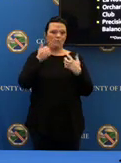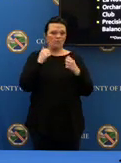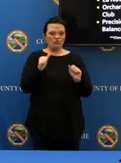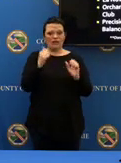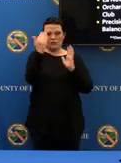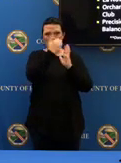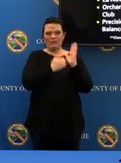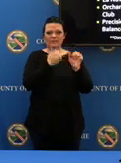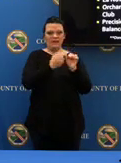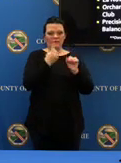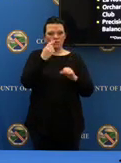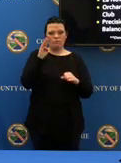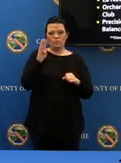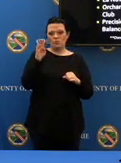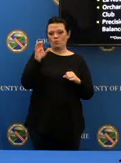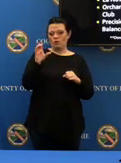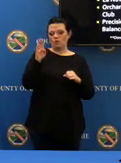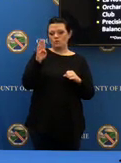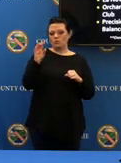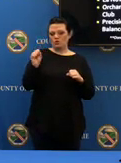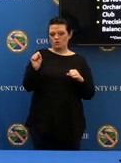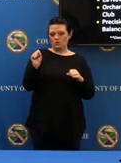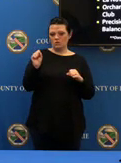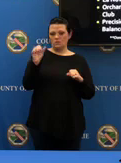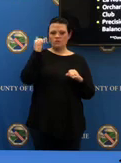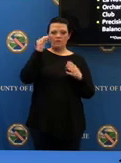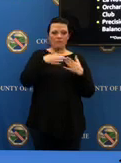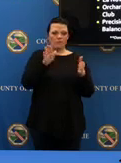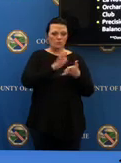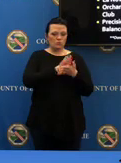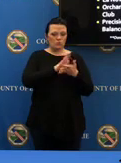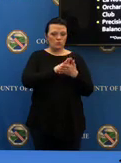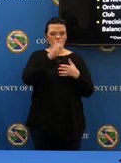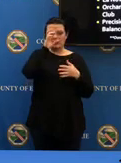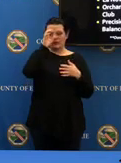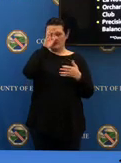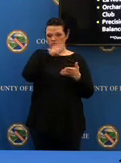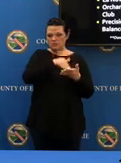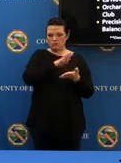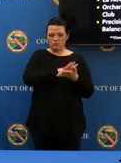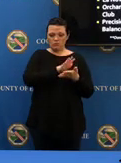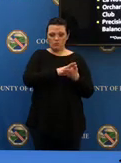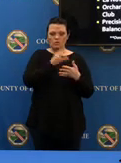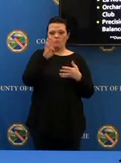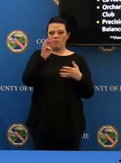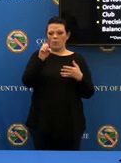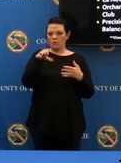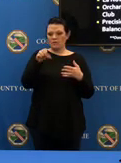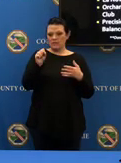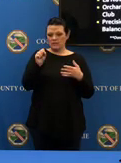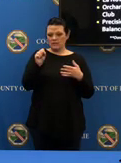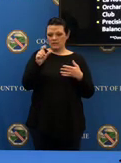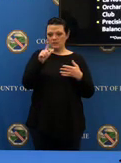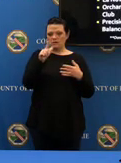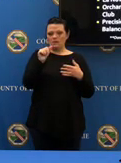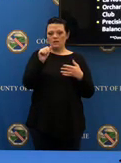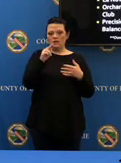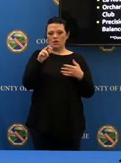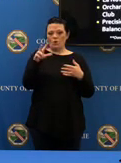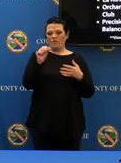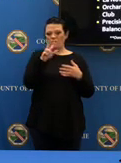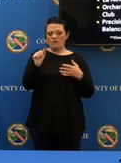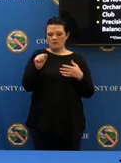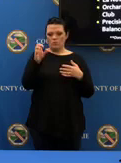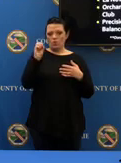everybody listed. But Blue Cross Blue Shield, Buffalo Public Schools, Clarence Central Schools, Erie Bose's, Lenova